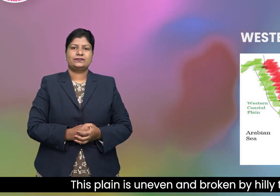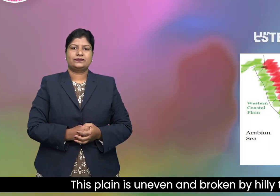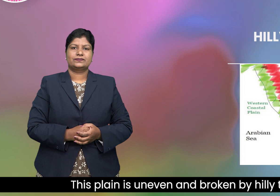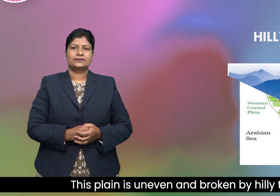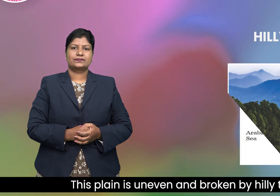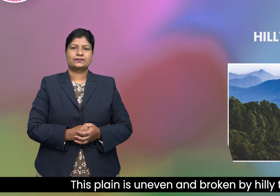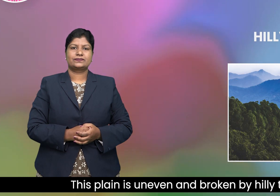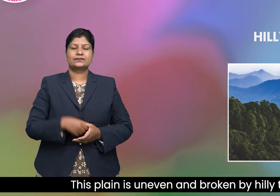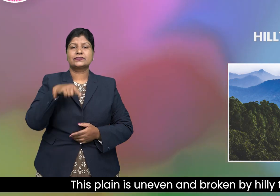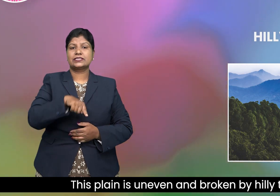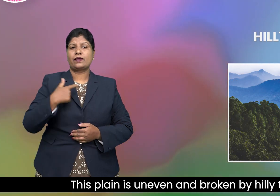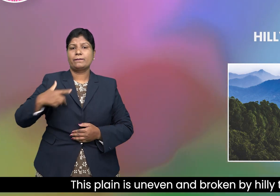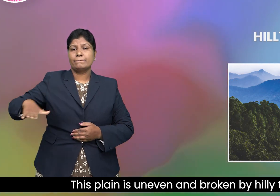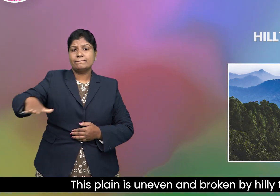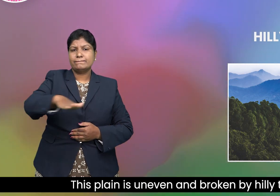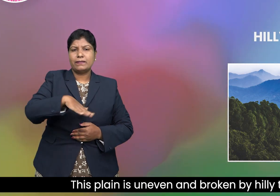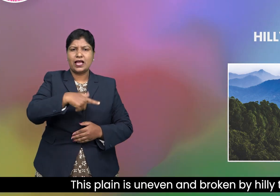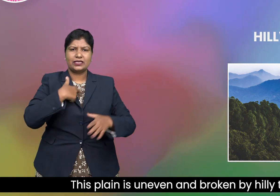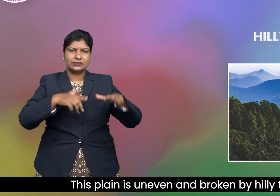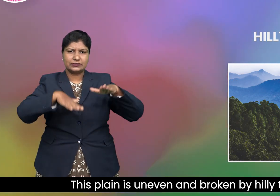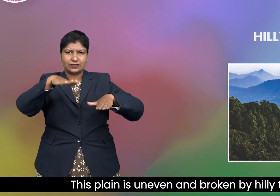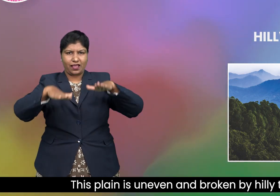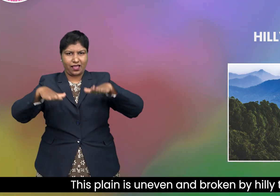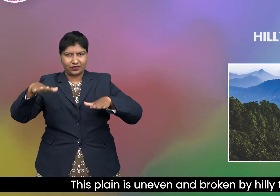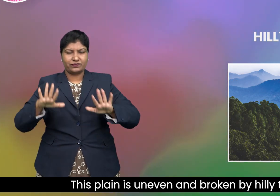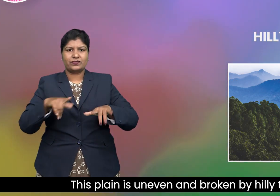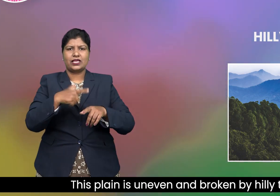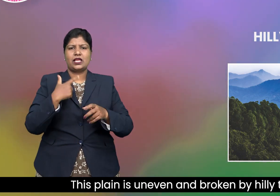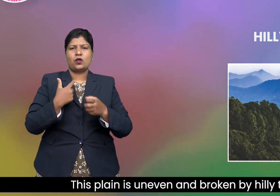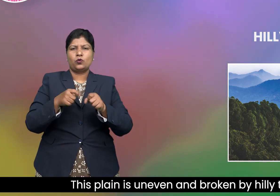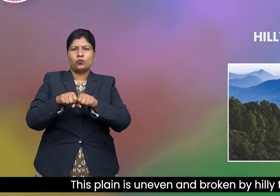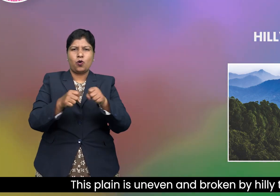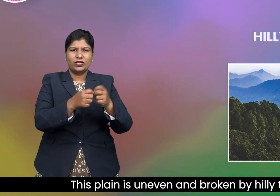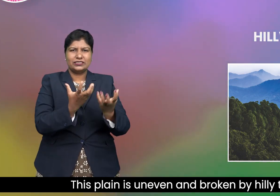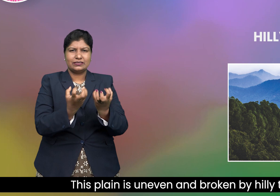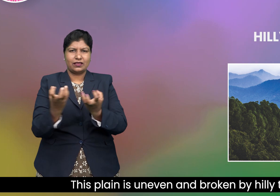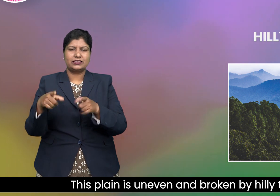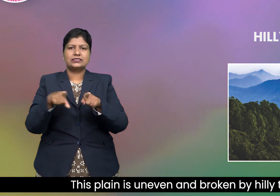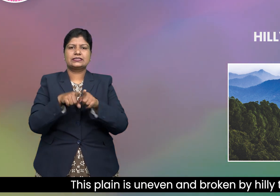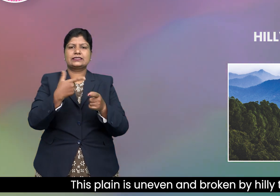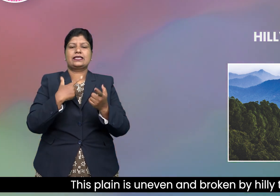the plain the is uneven and broken by hilly terrain